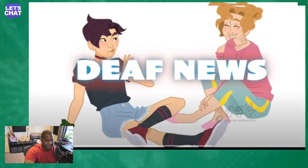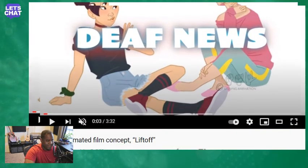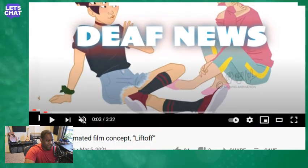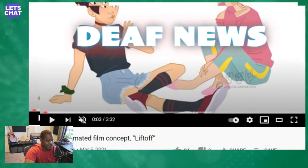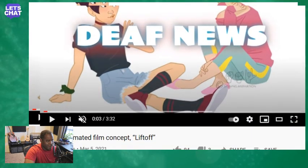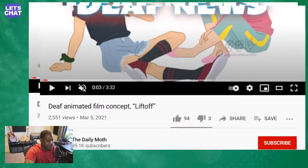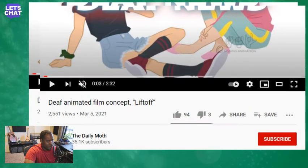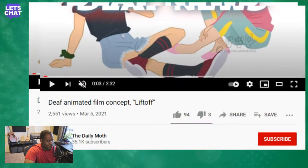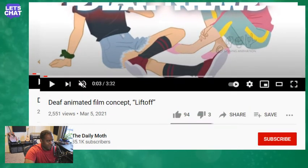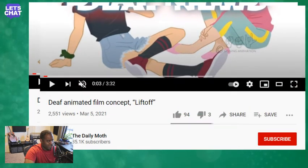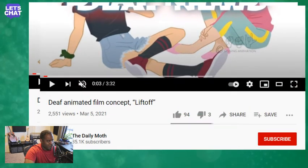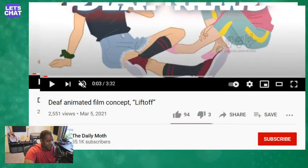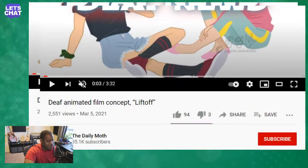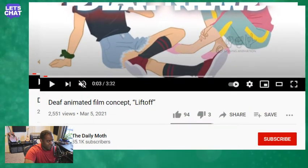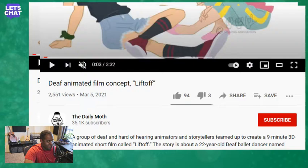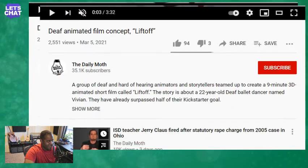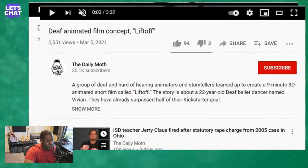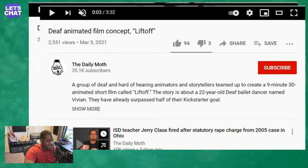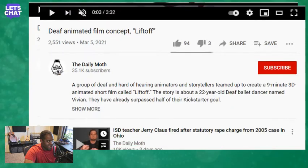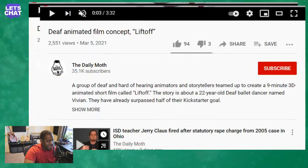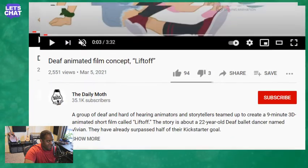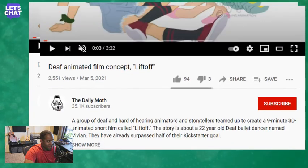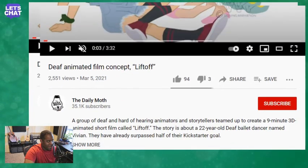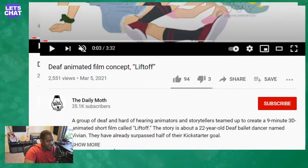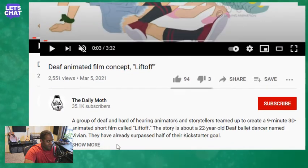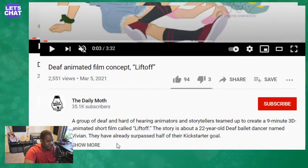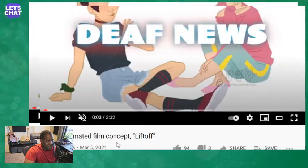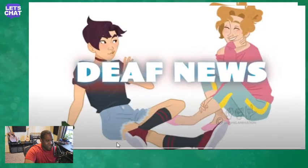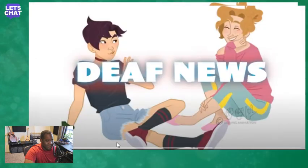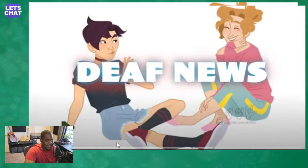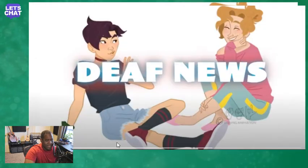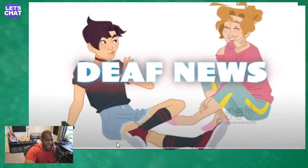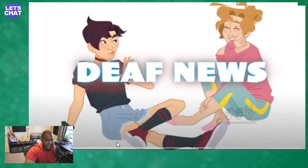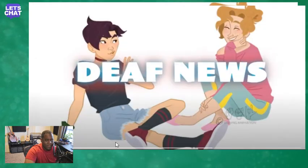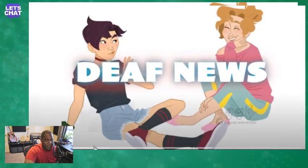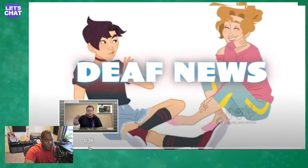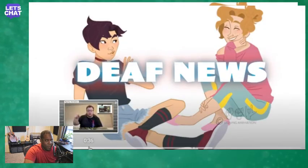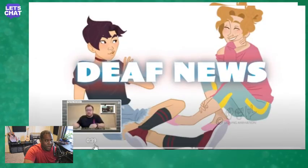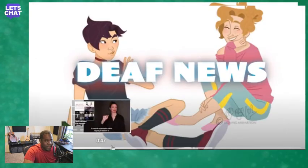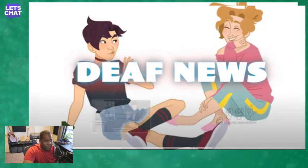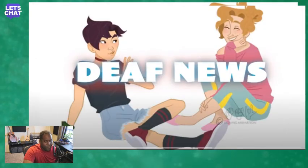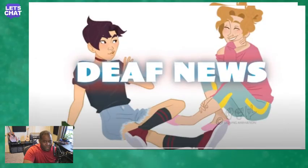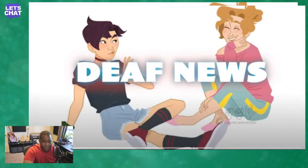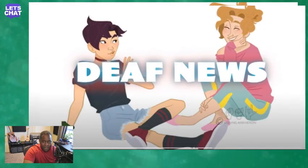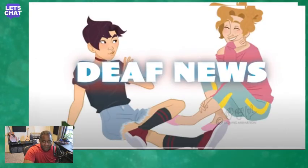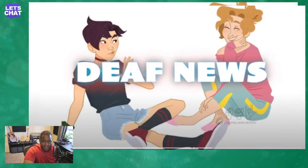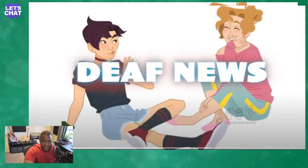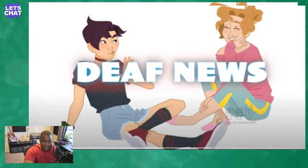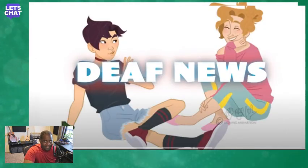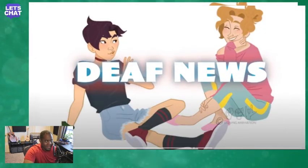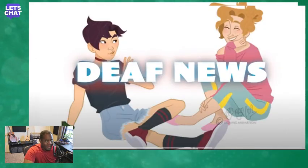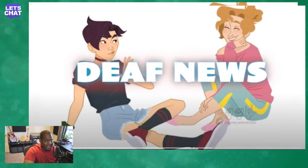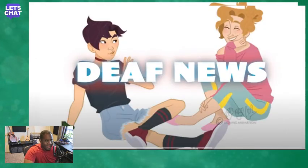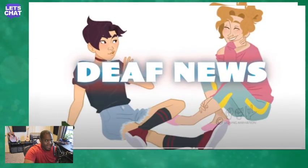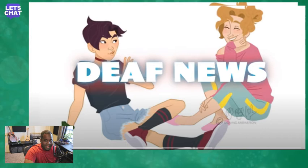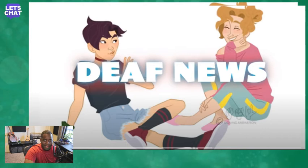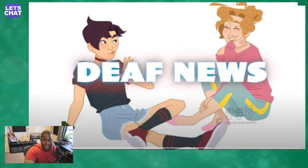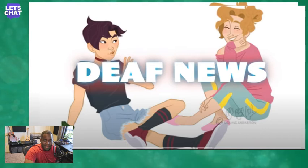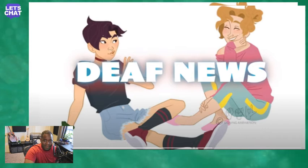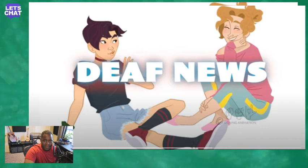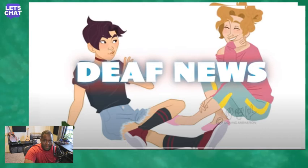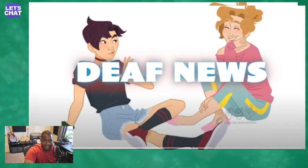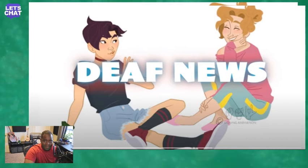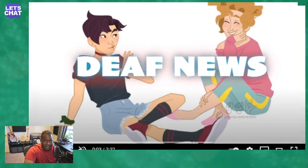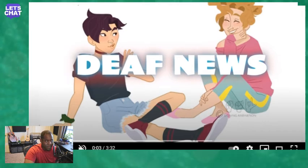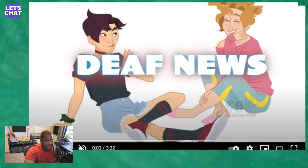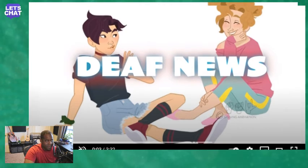Daily Moth. And let me scroll down real quick. Here it is. The Daily Moth. Really good. And so what I really want to focus on today,